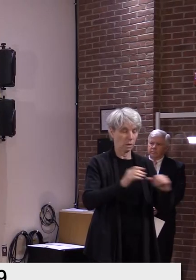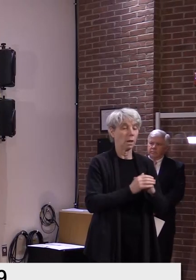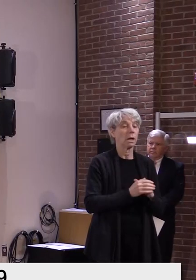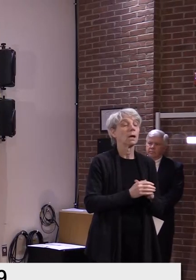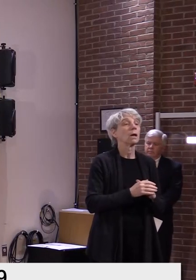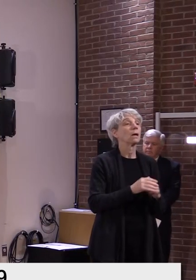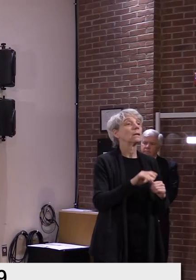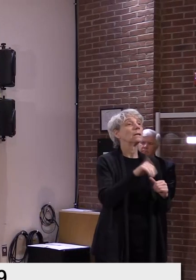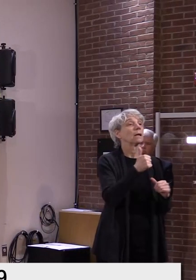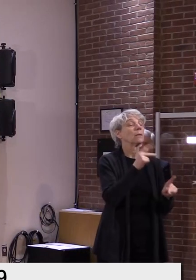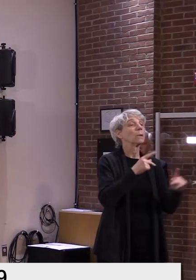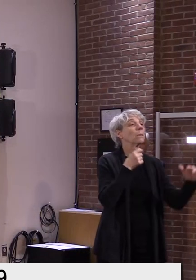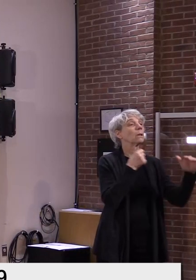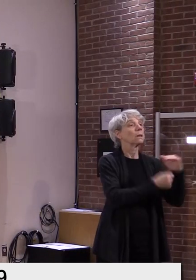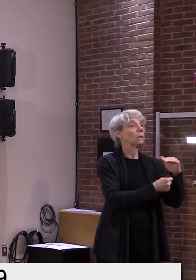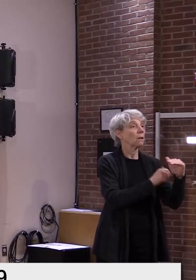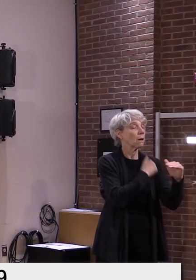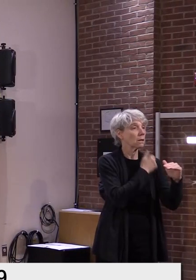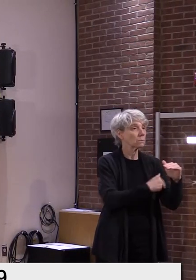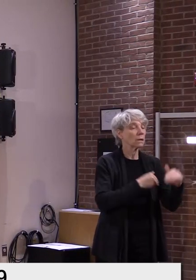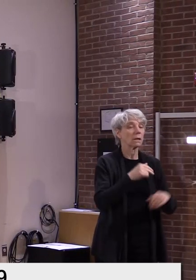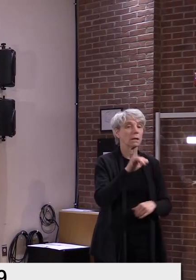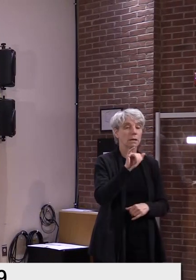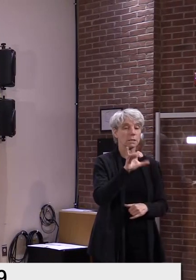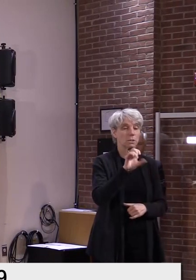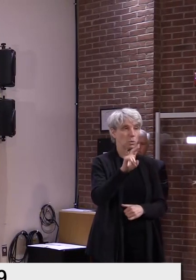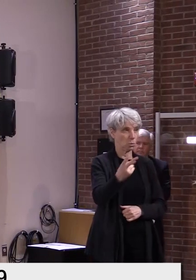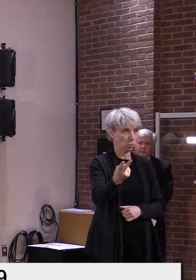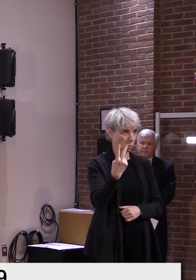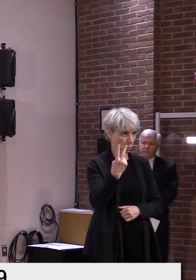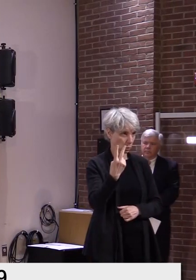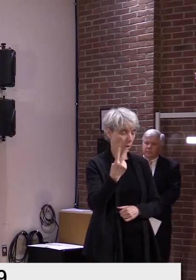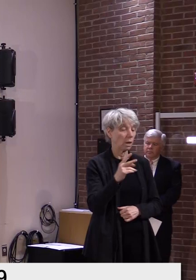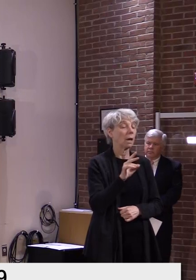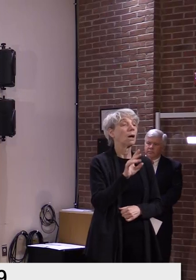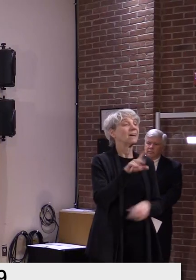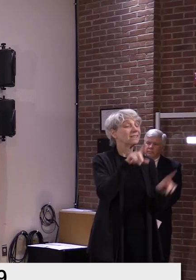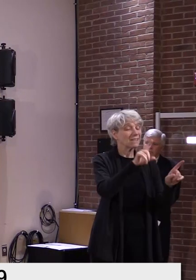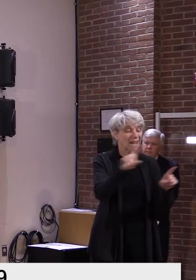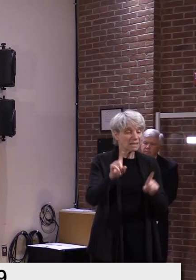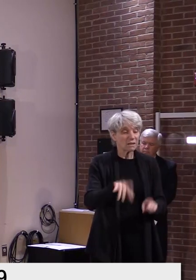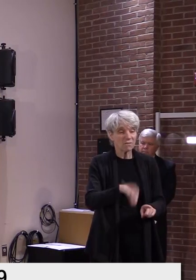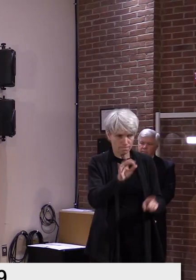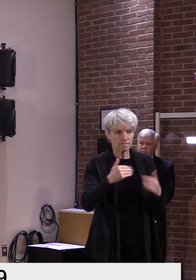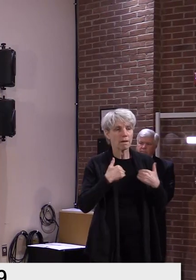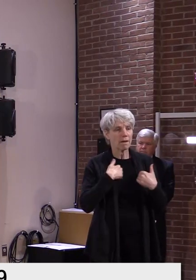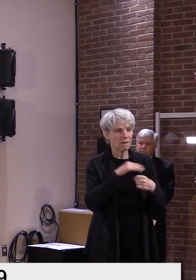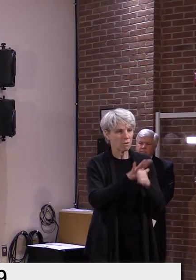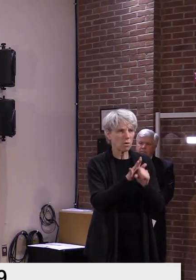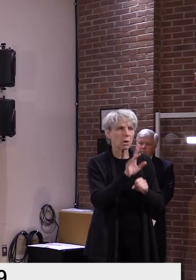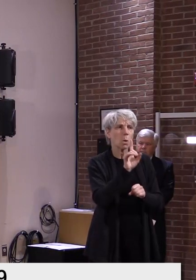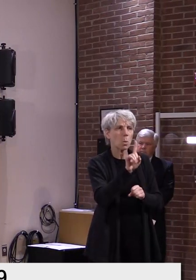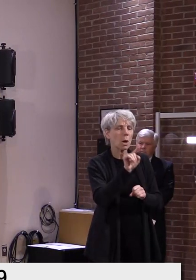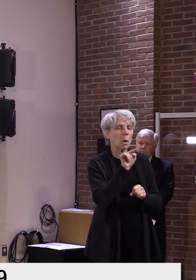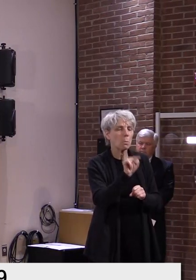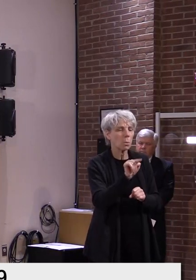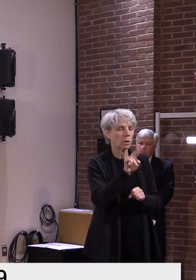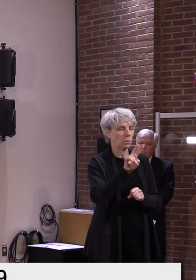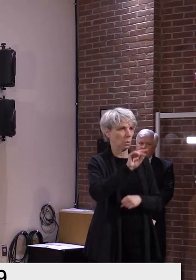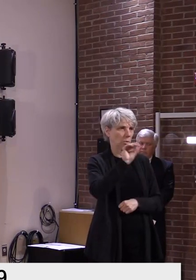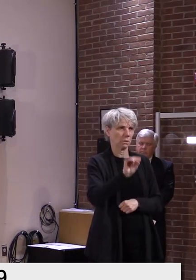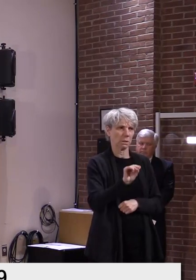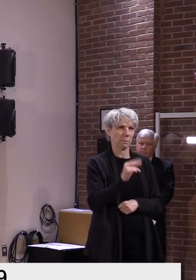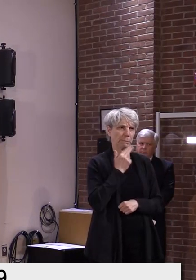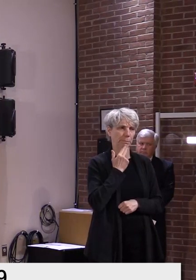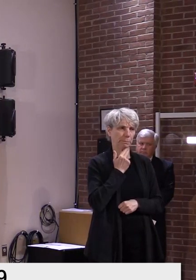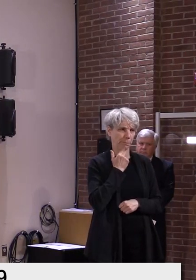2 in the ICU, a 7-day positivity rate of 1.2%. As you know, we've been most